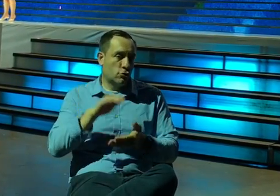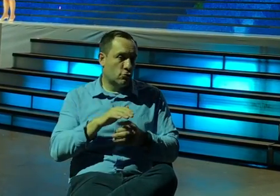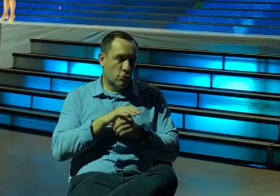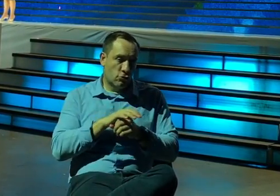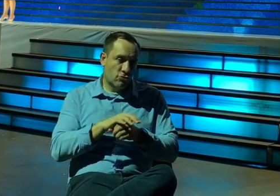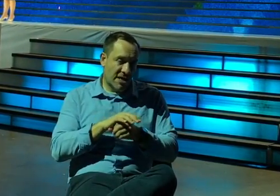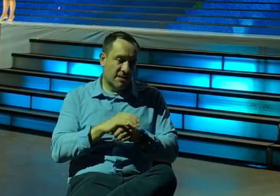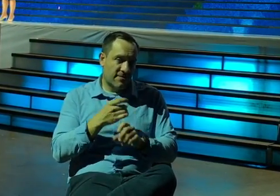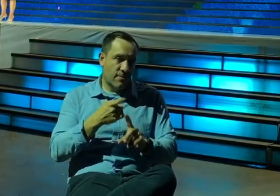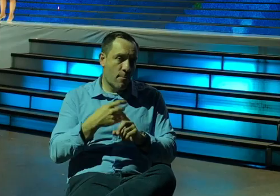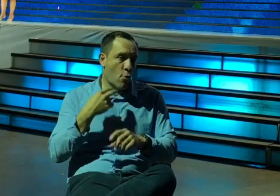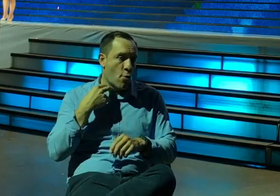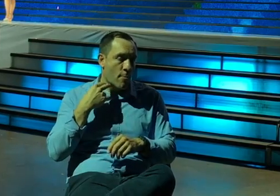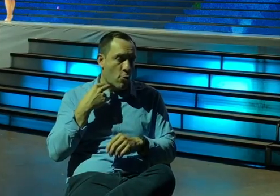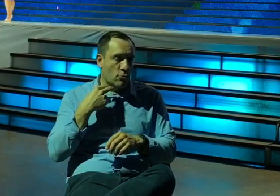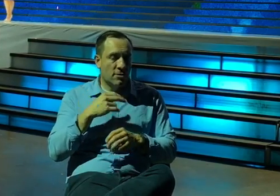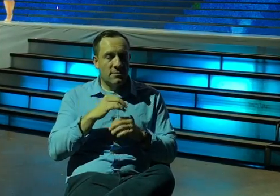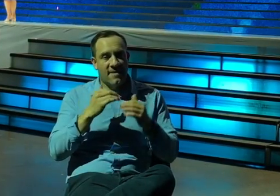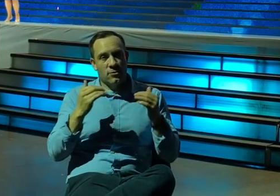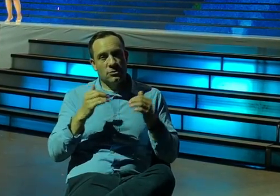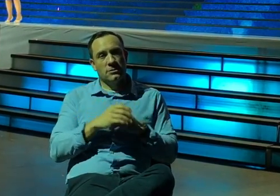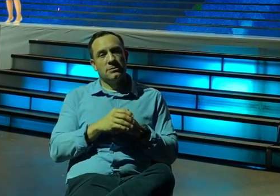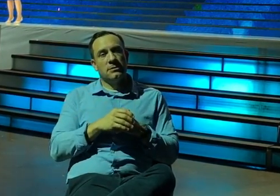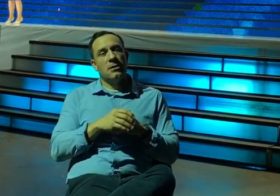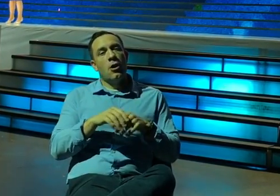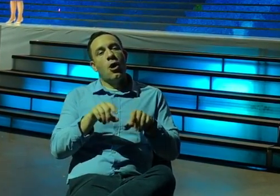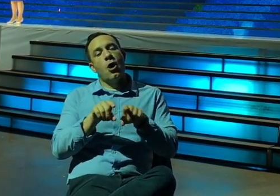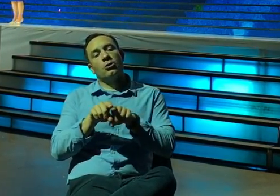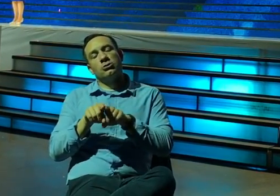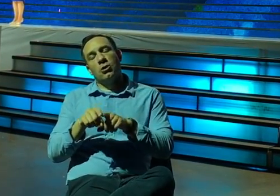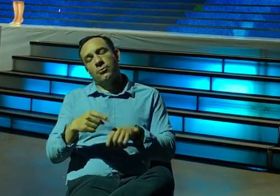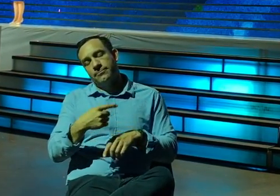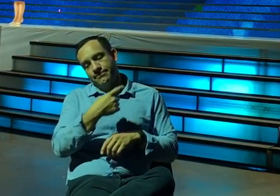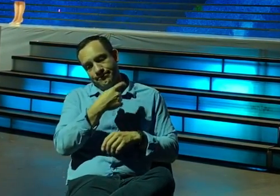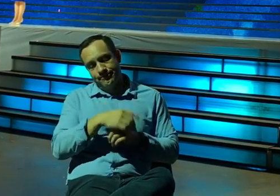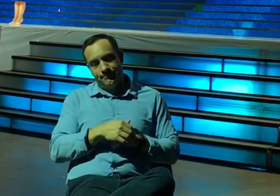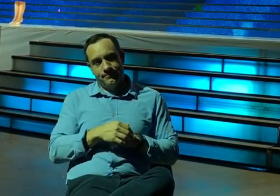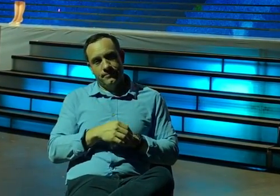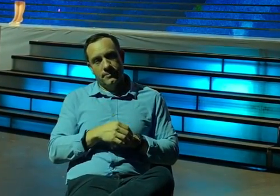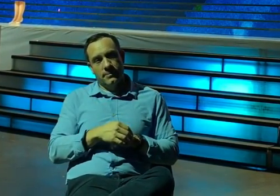decrease anxiety symptoms. We also have Saccharomyces boulardii,